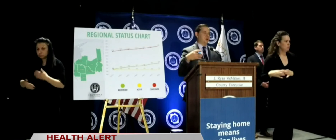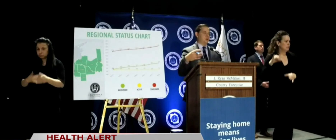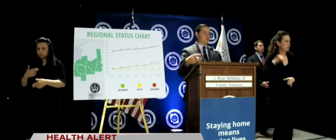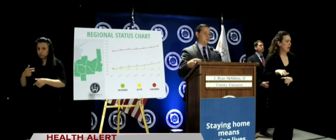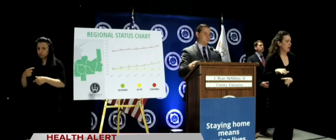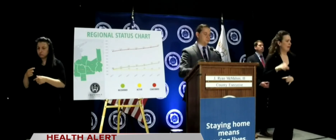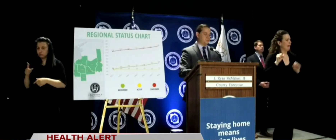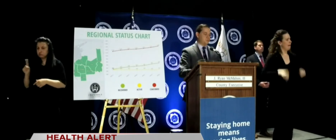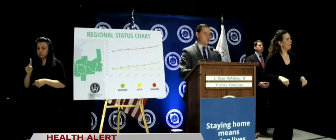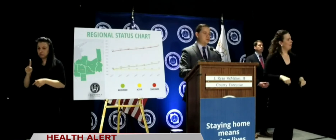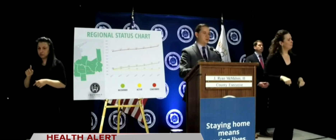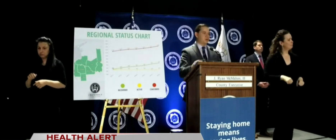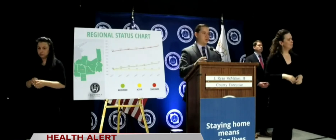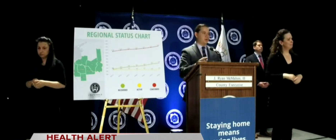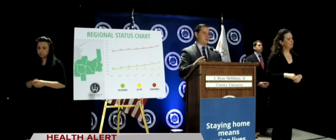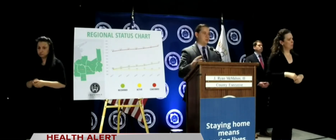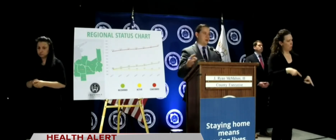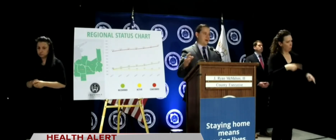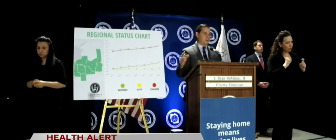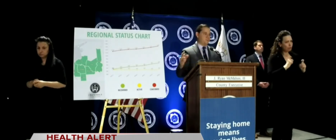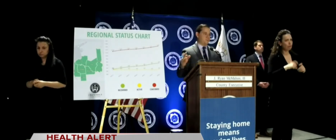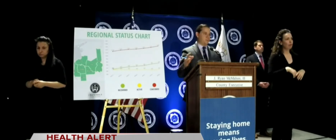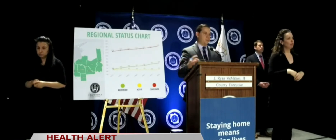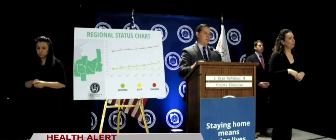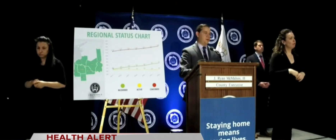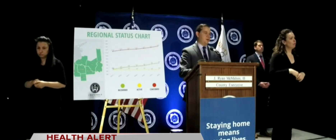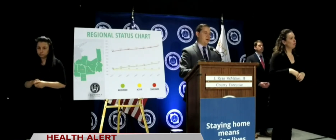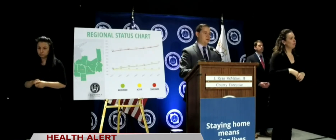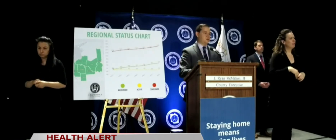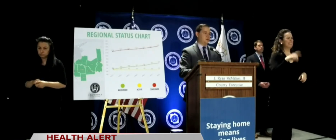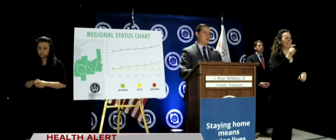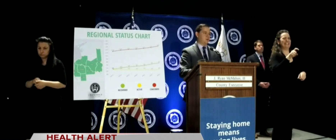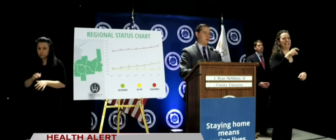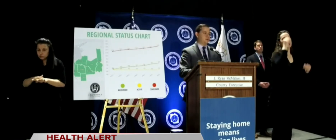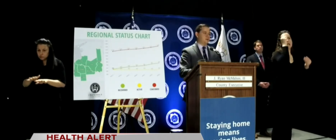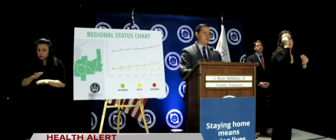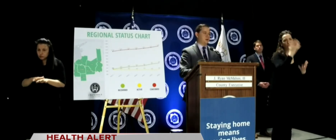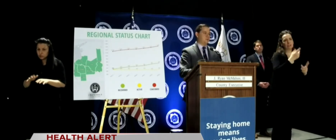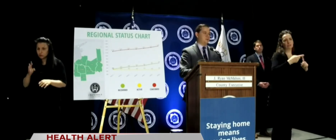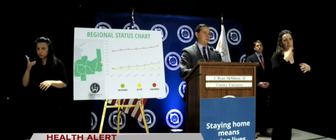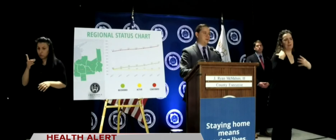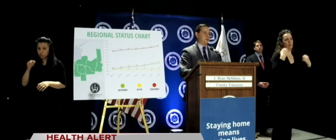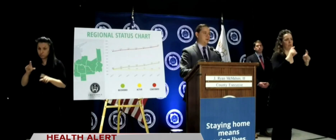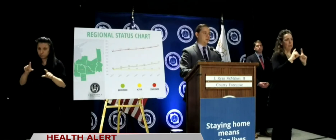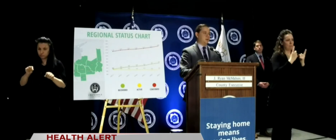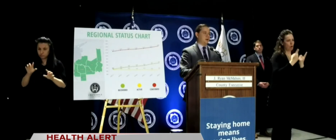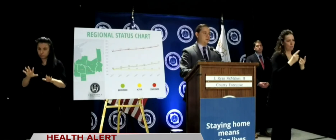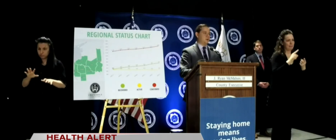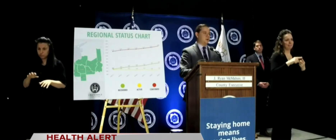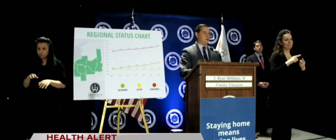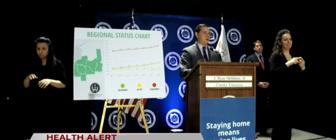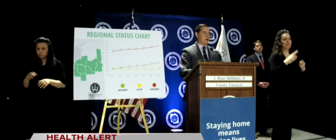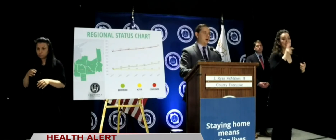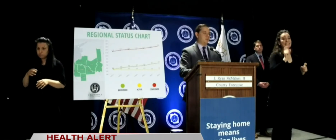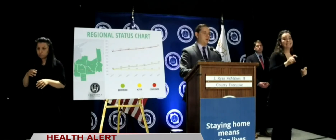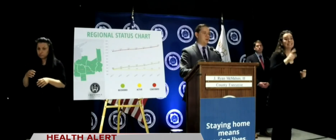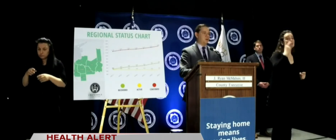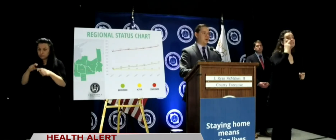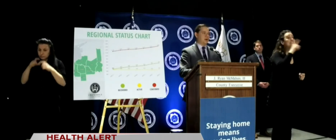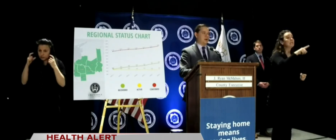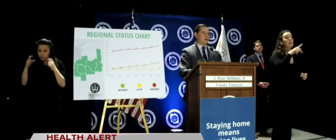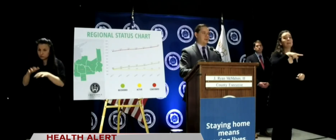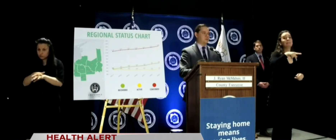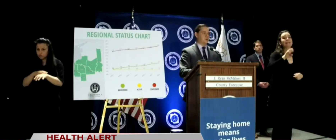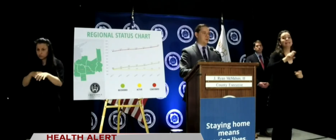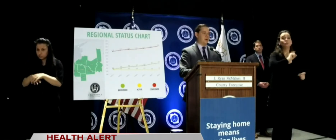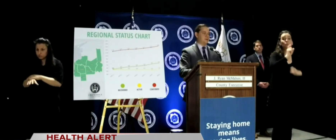our triggers. Certainly, we like to see more data. Certainly, we want to see PPE get a little bit better. But when you look